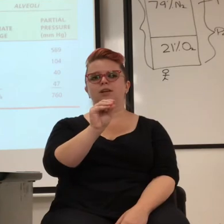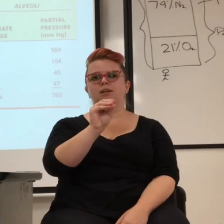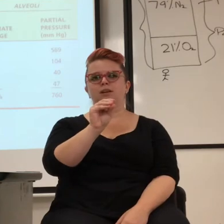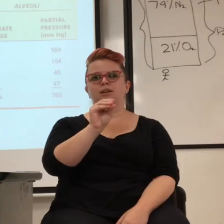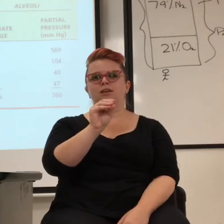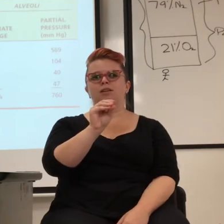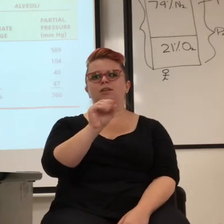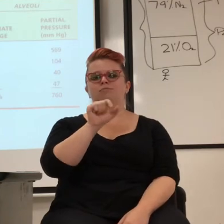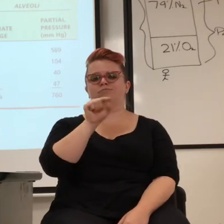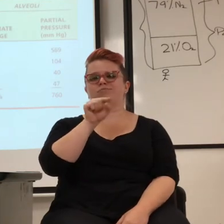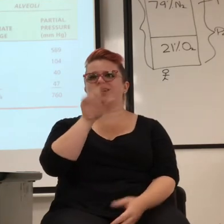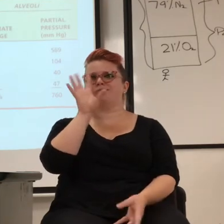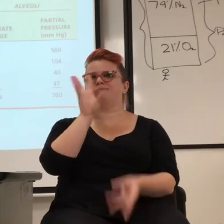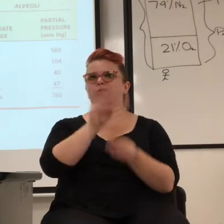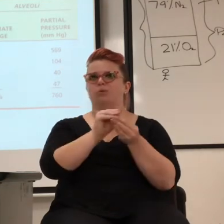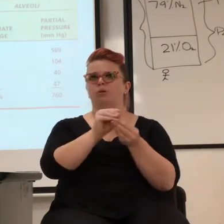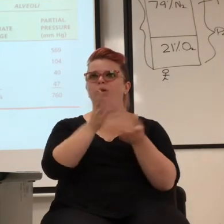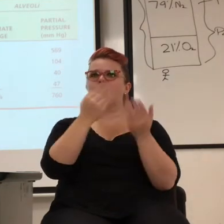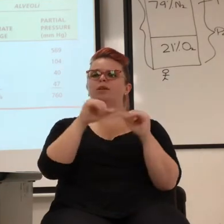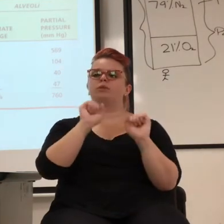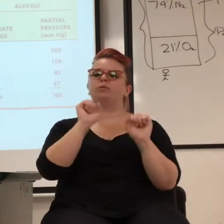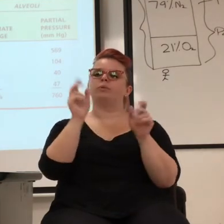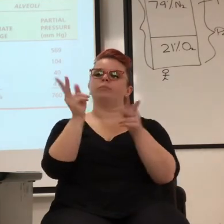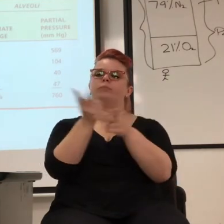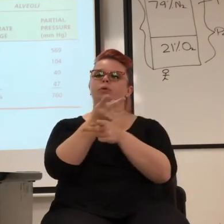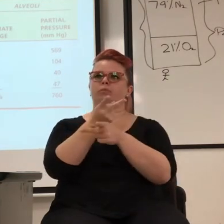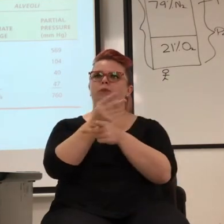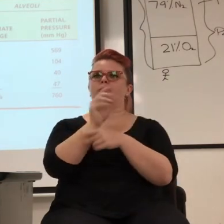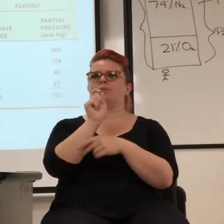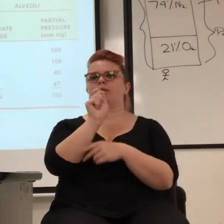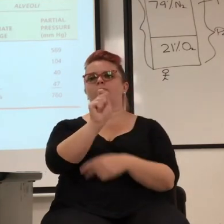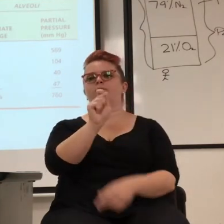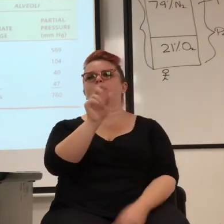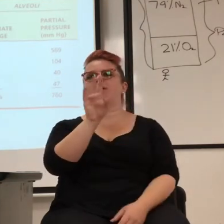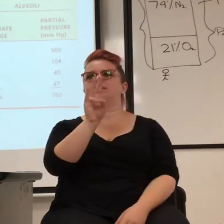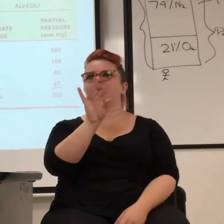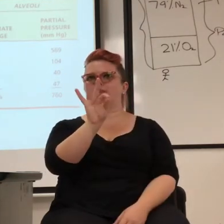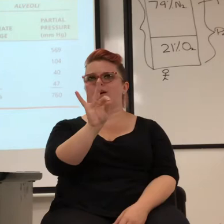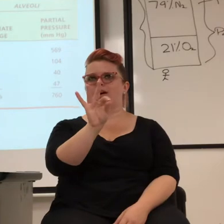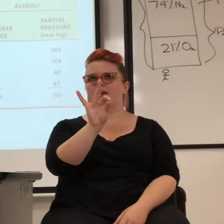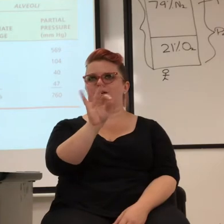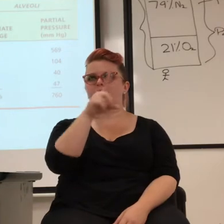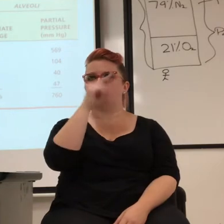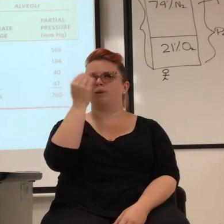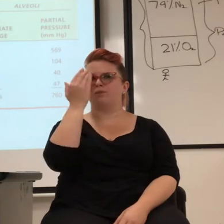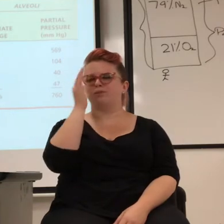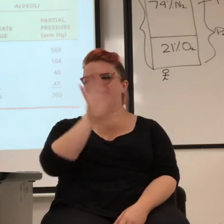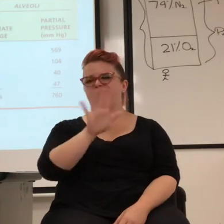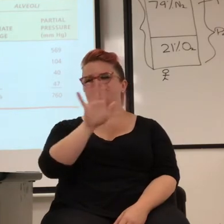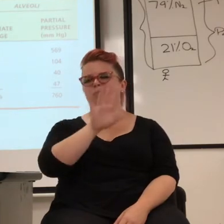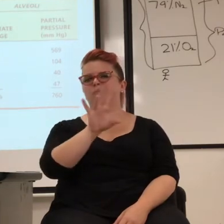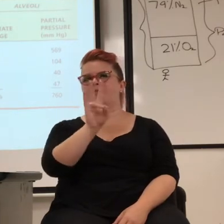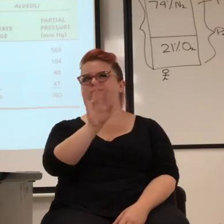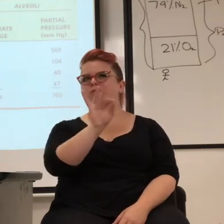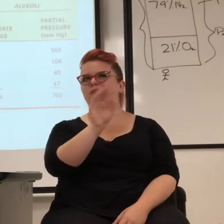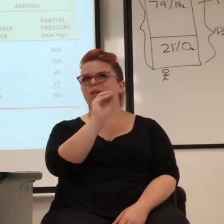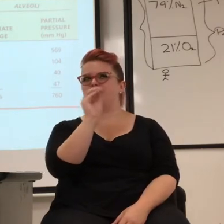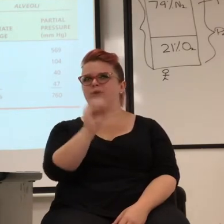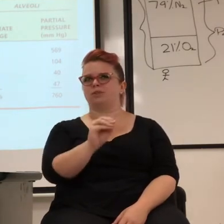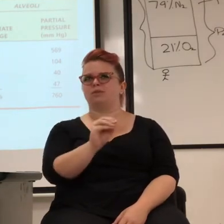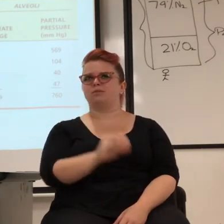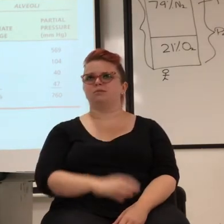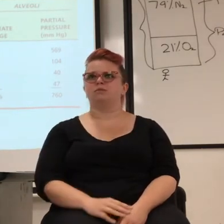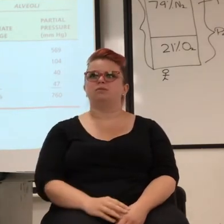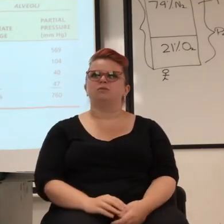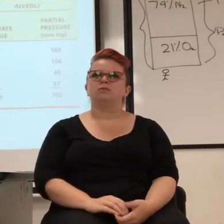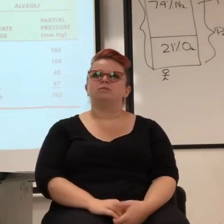right? That's the total, and just multiply it by 0.79, since you know it's about 79%.